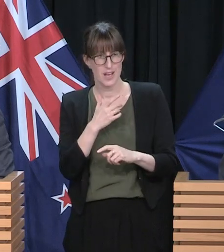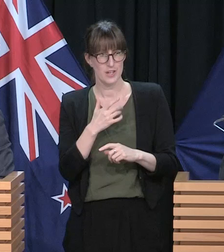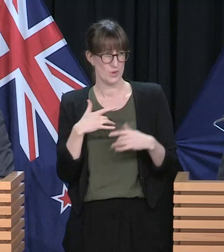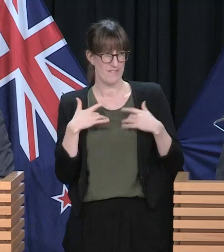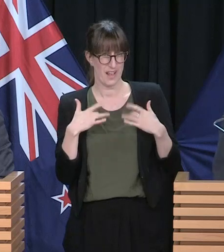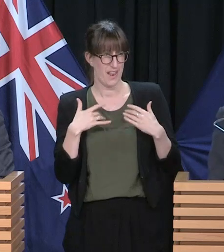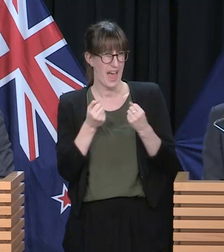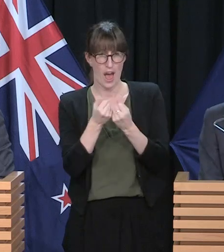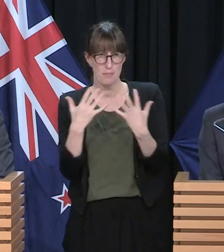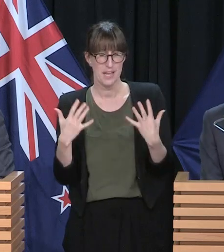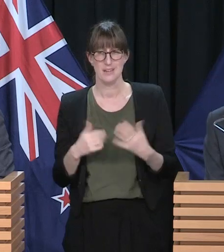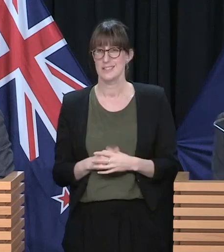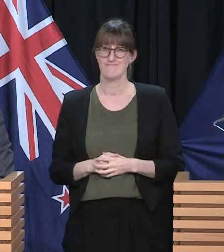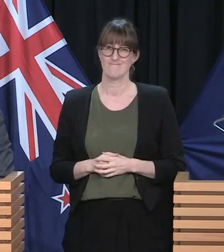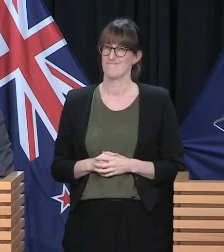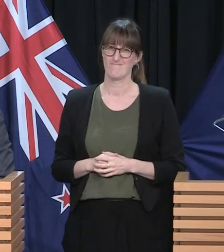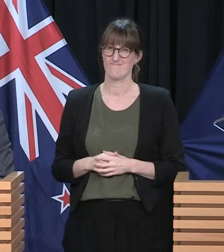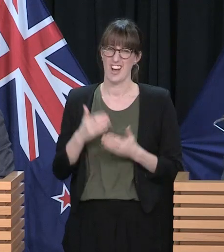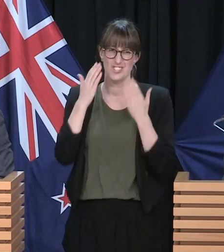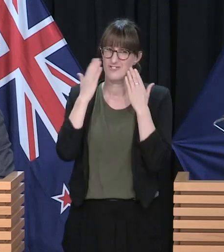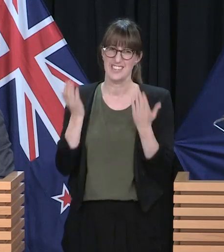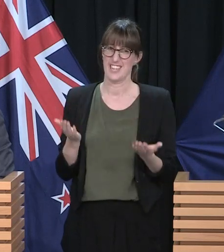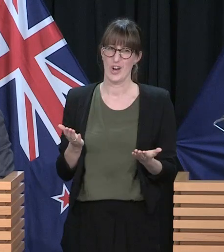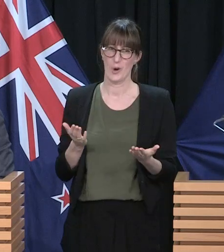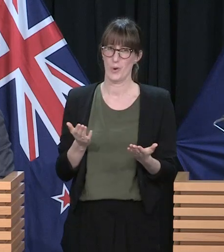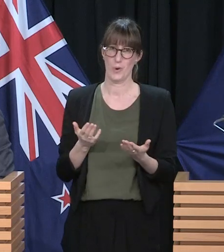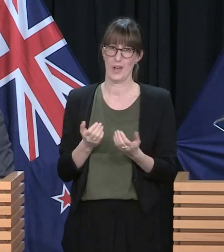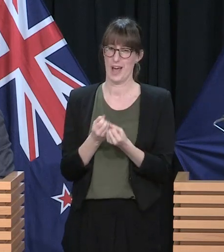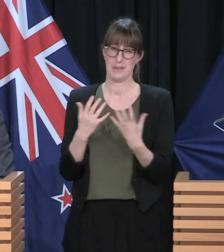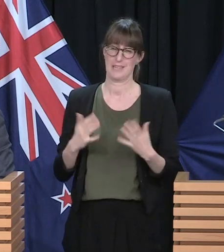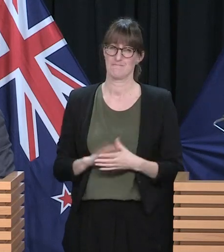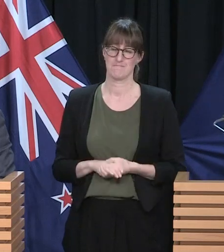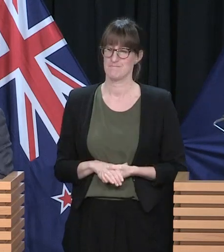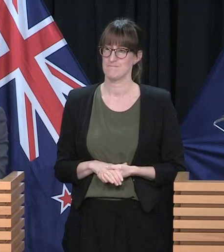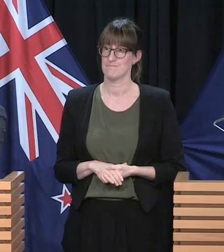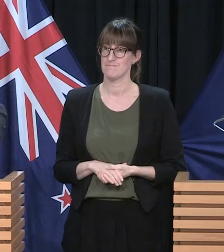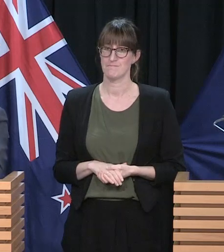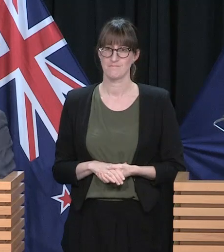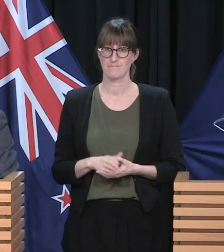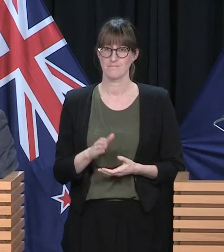No, I don't. I don't really have an idea of how to quantify that.